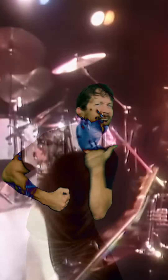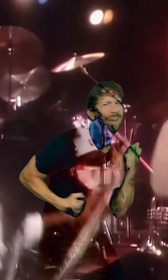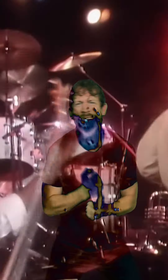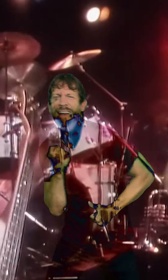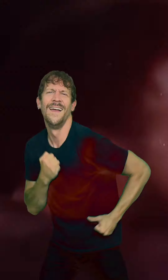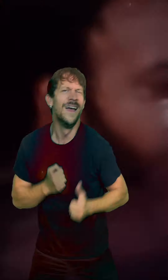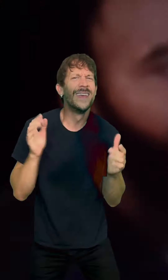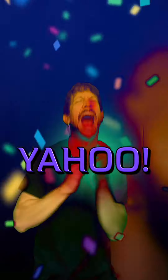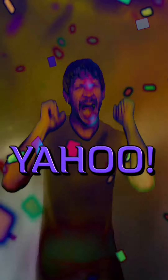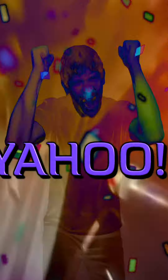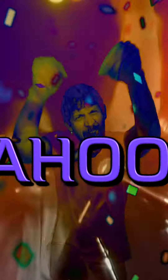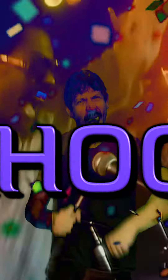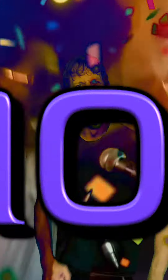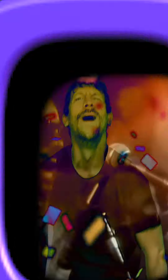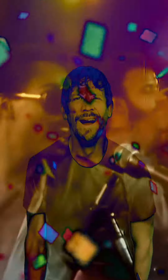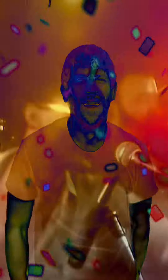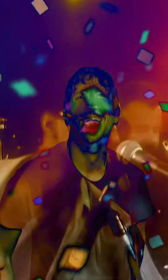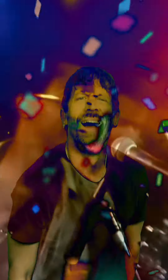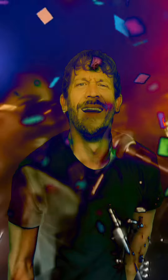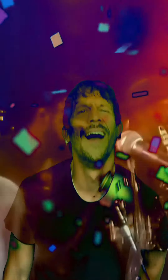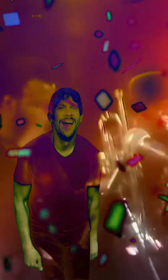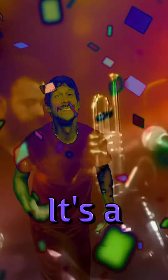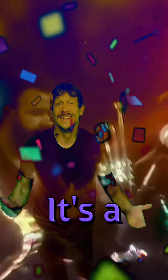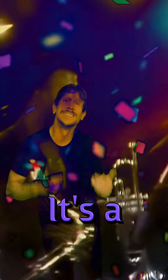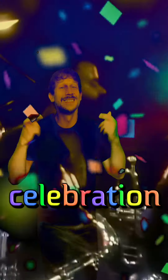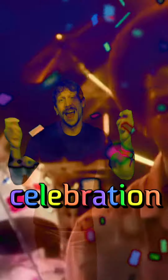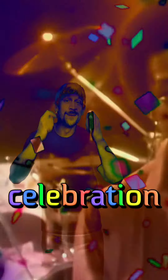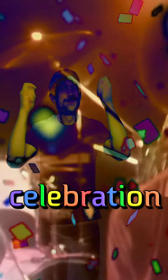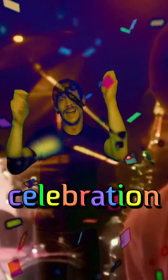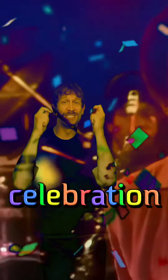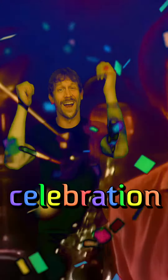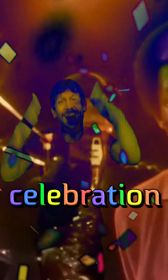It's a celebration.